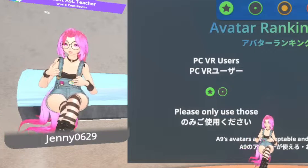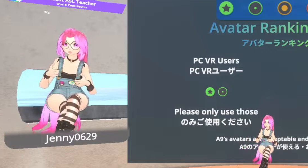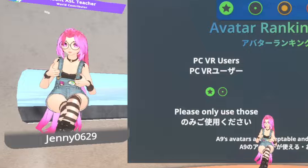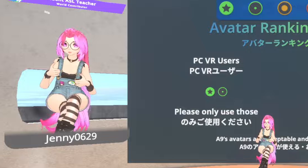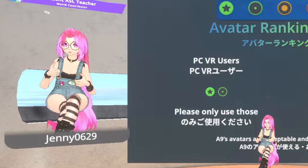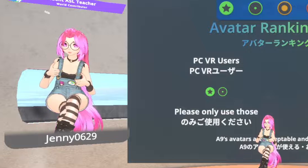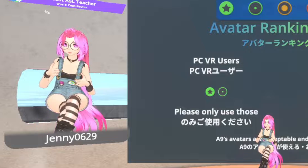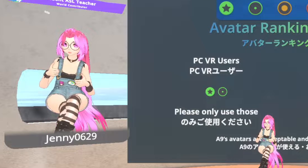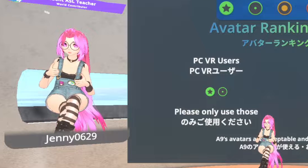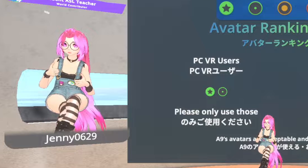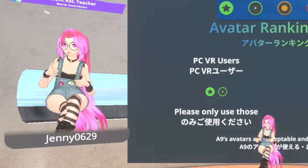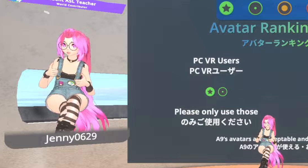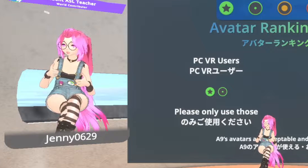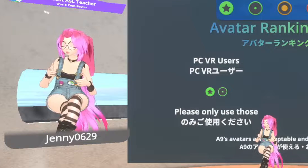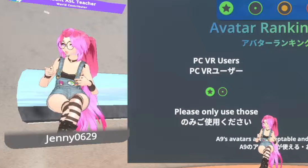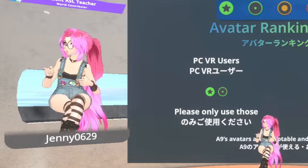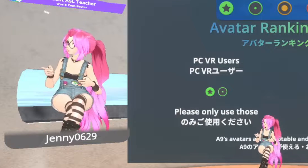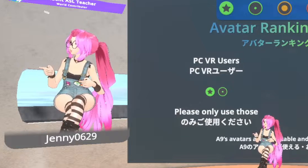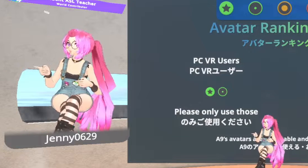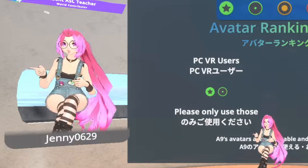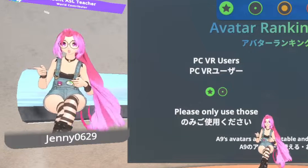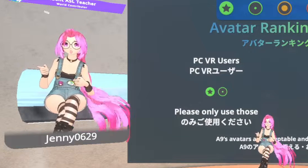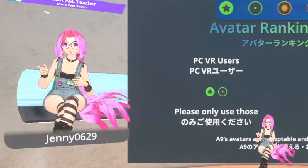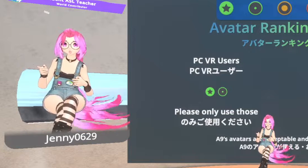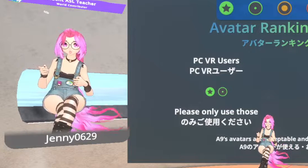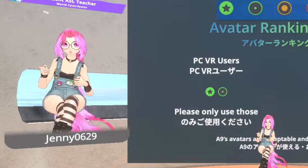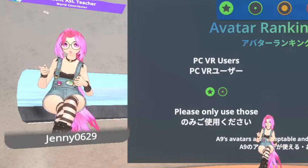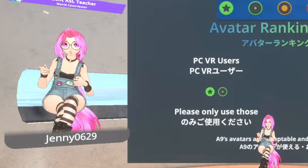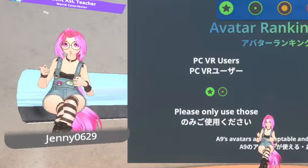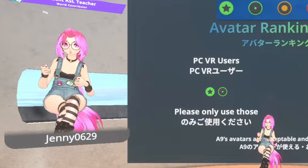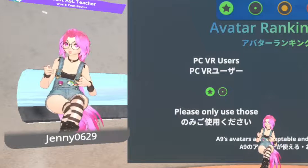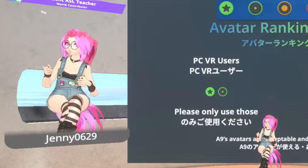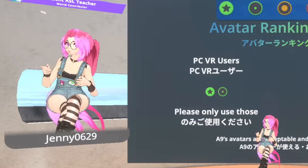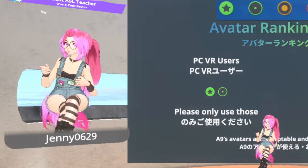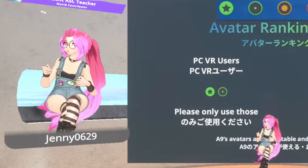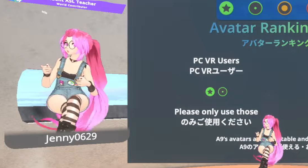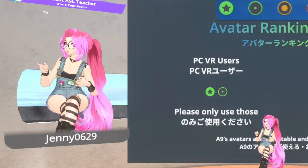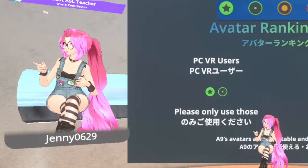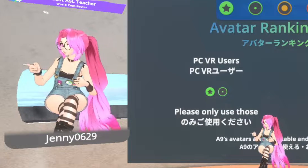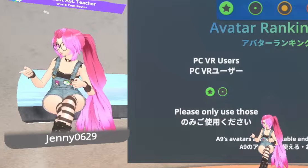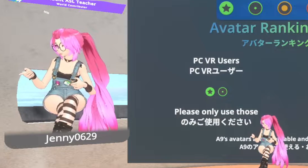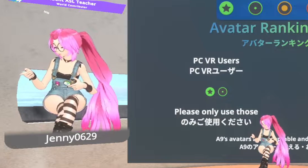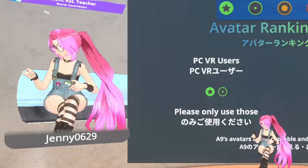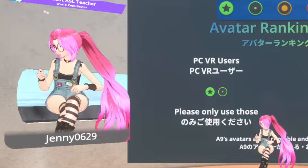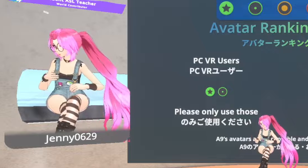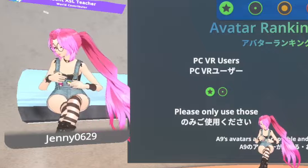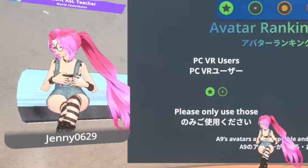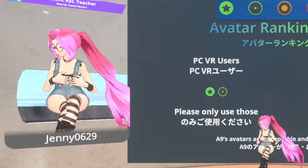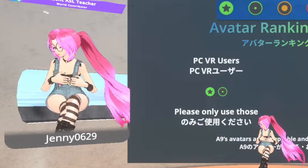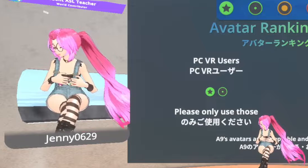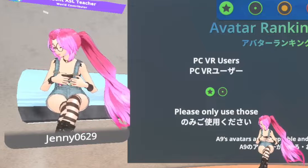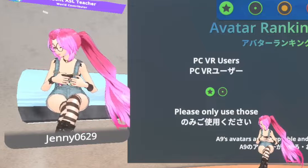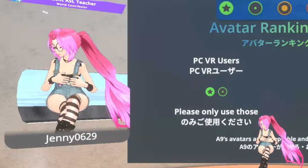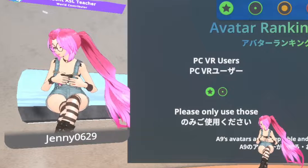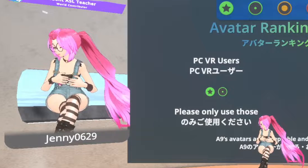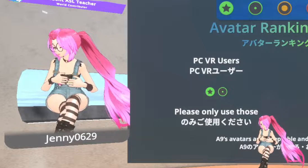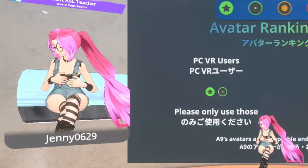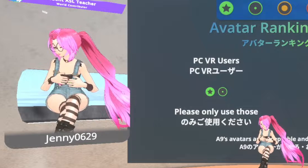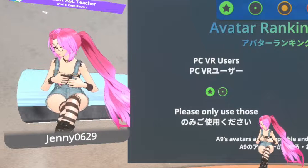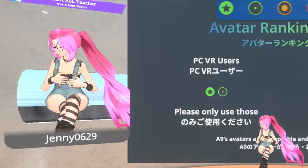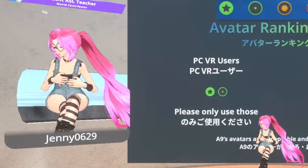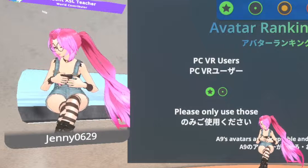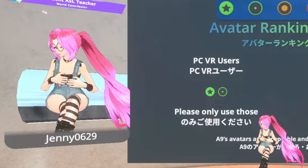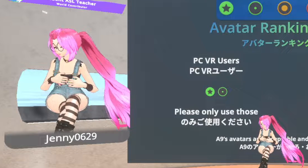cool, yeah. Anything else? Anything else? Yeah? East